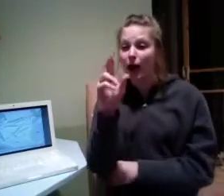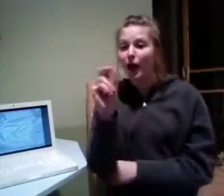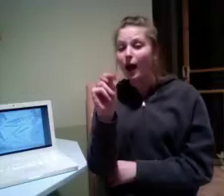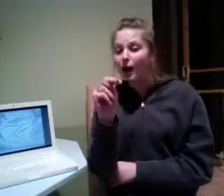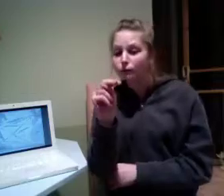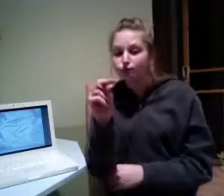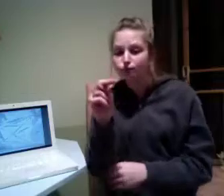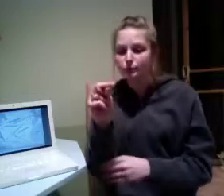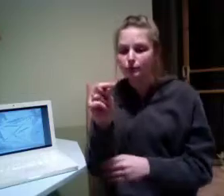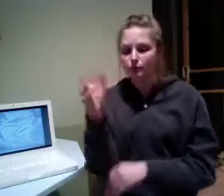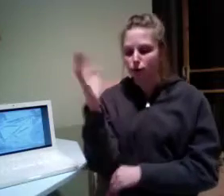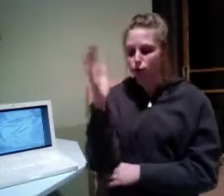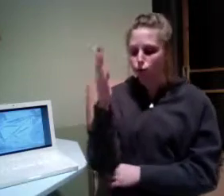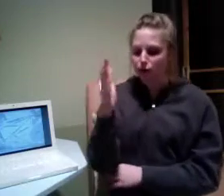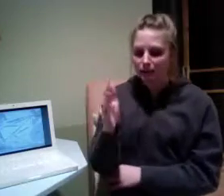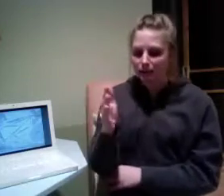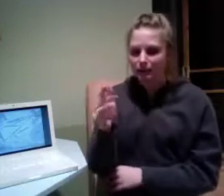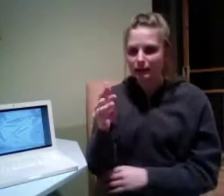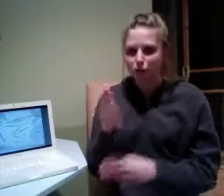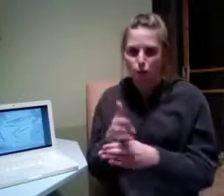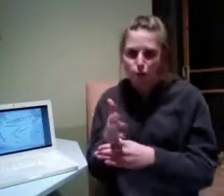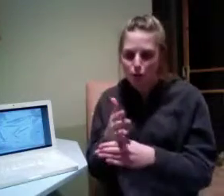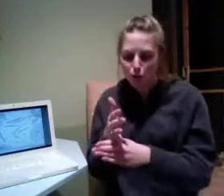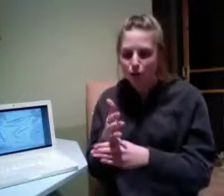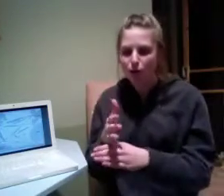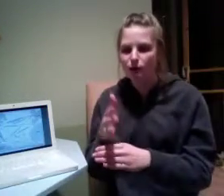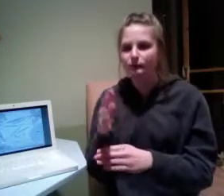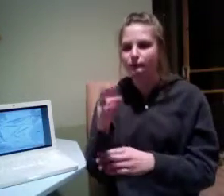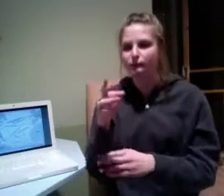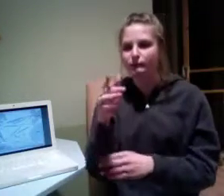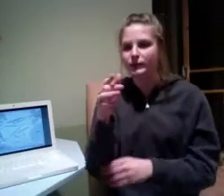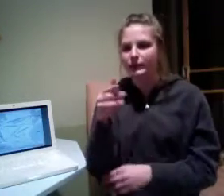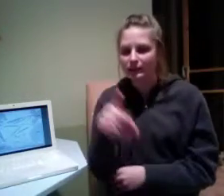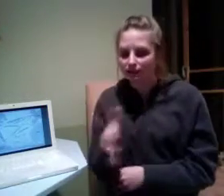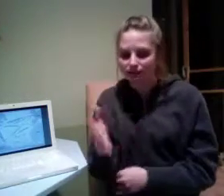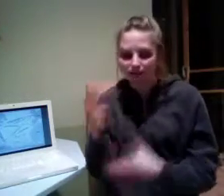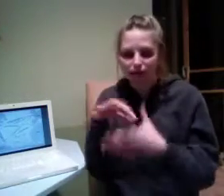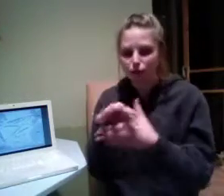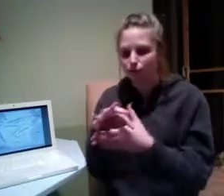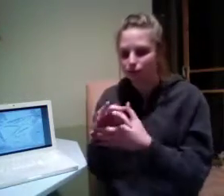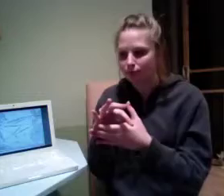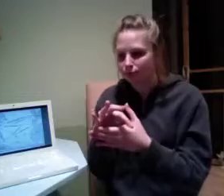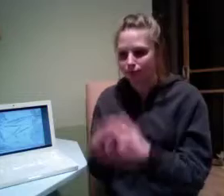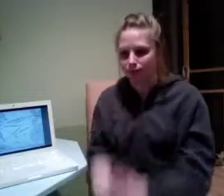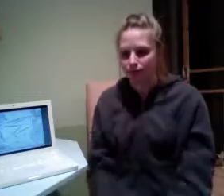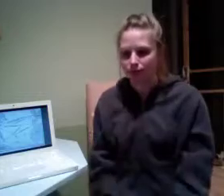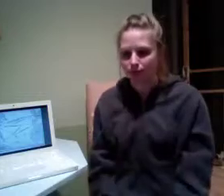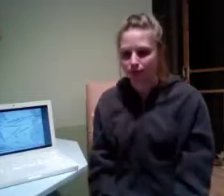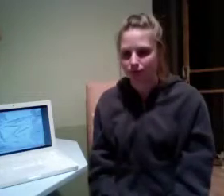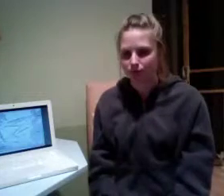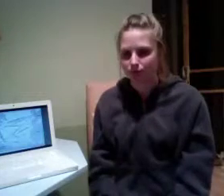from Europe, we see manufactured goods coming back to the Americas. So once the Europeans